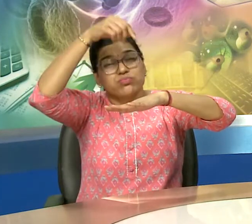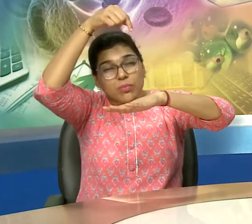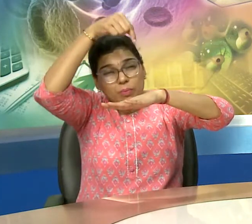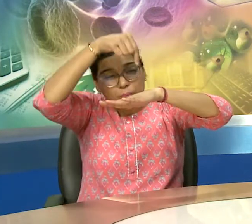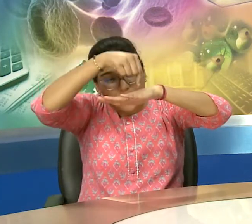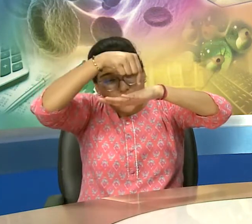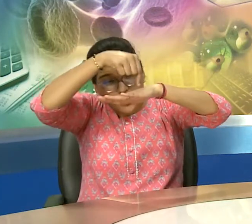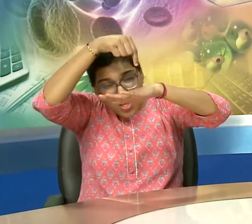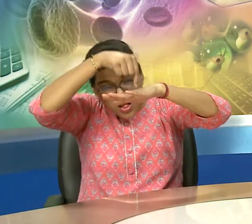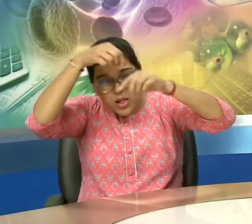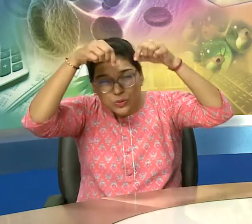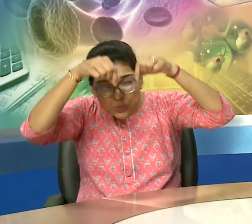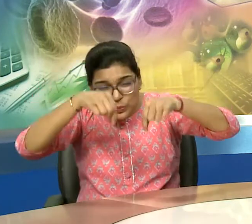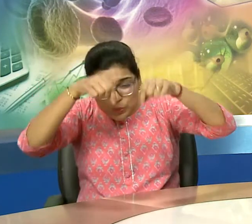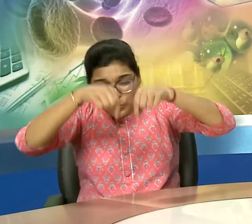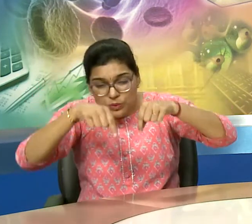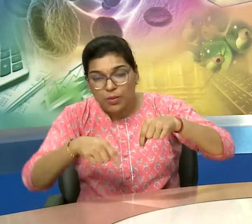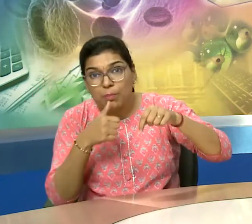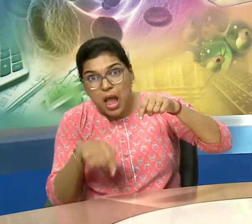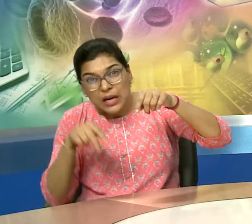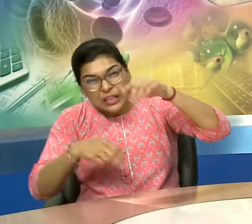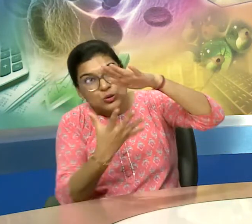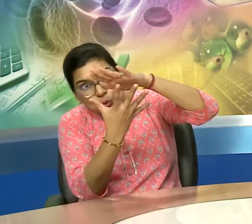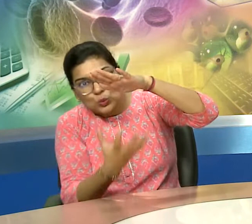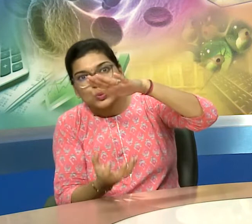when there is rain. Then the water from the